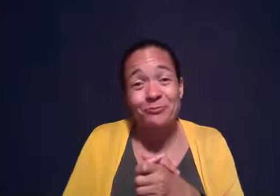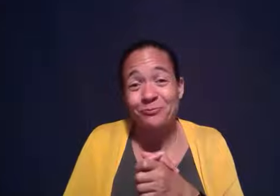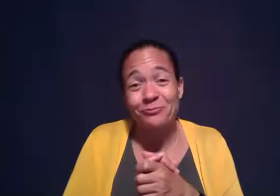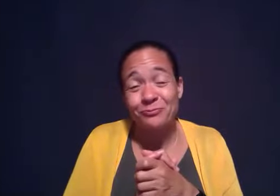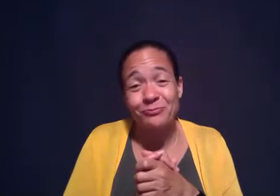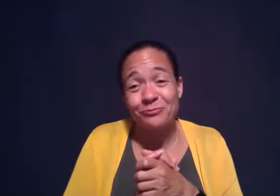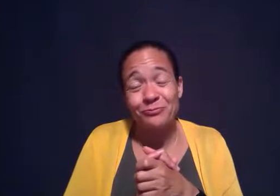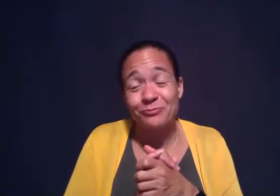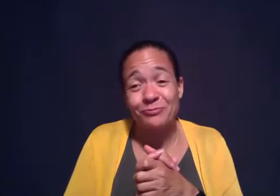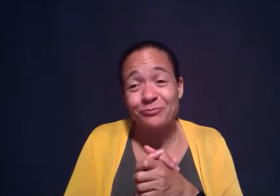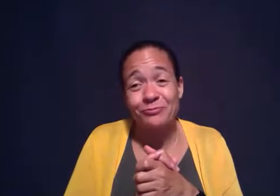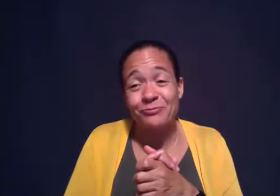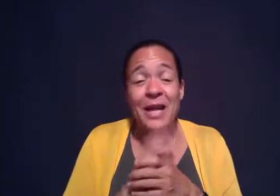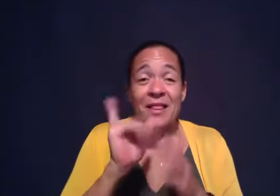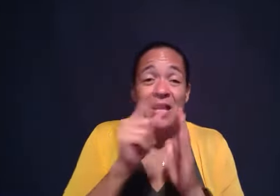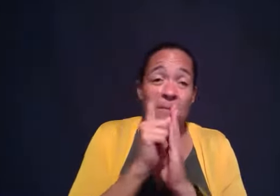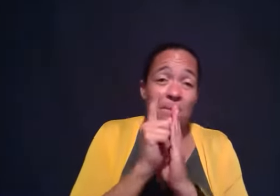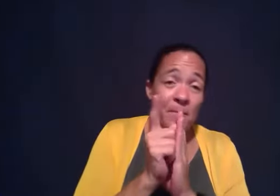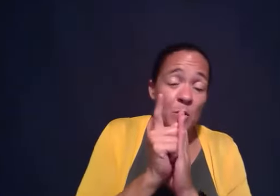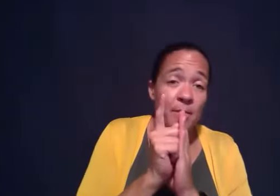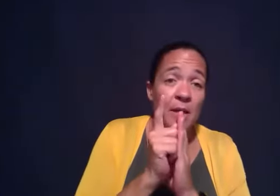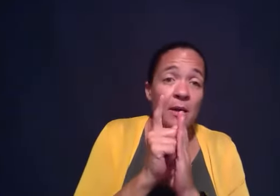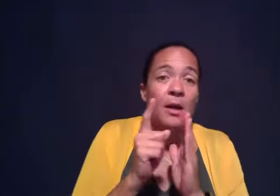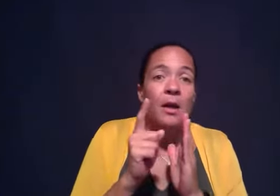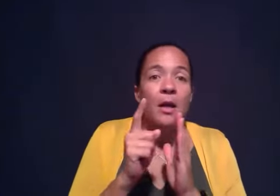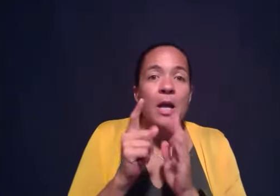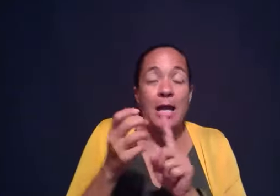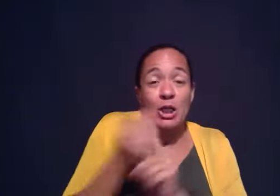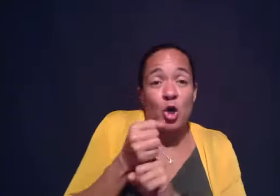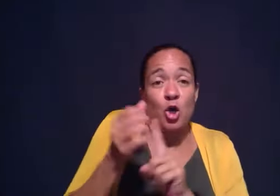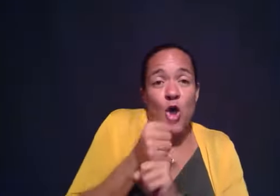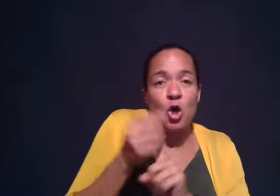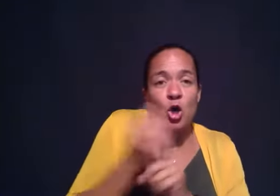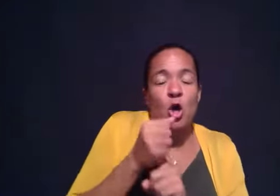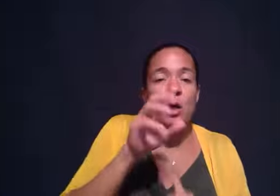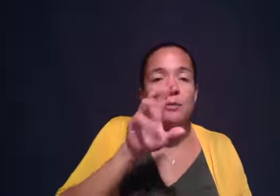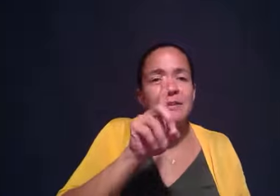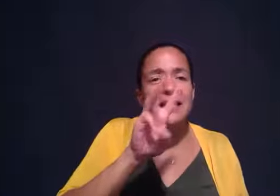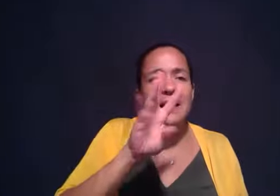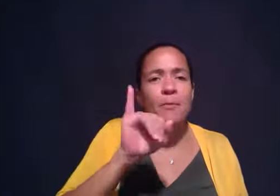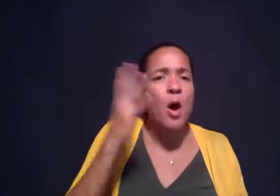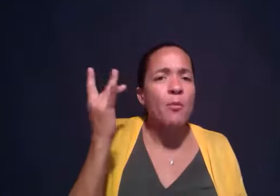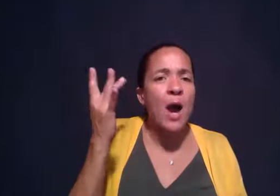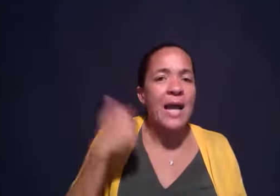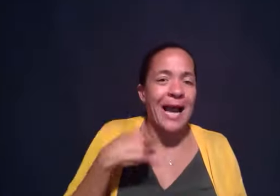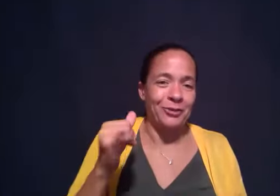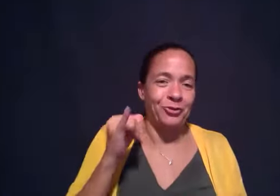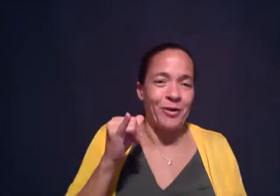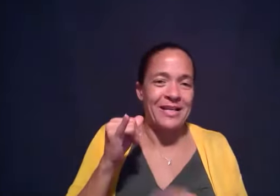In that moment, I knew that I get DWIs because I drink, and I drink because I don't know how to get through the day without